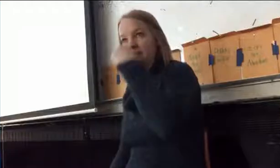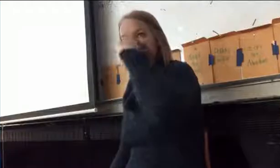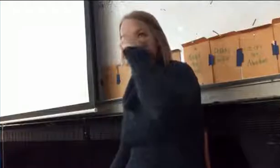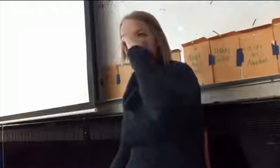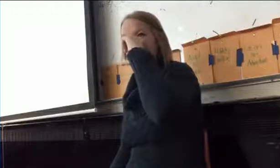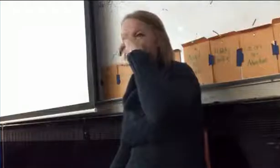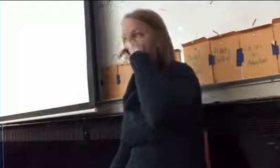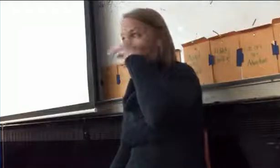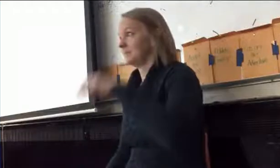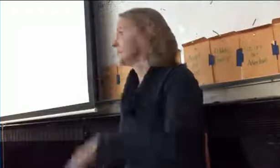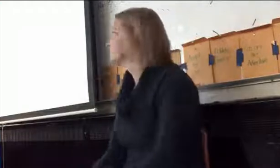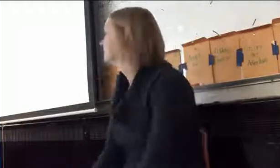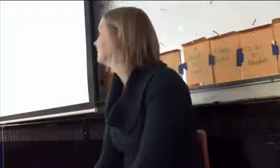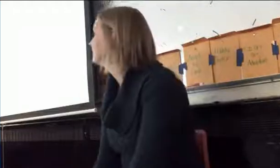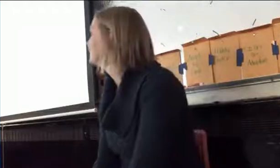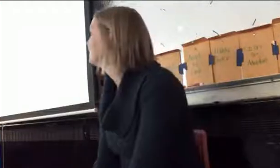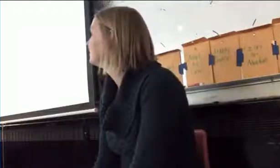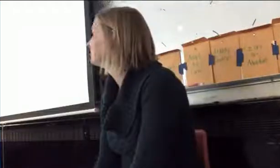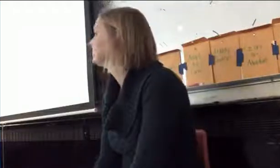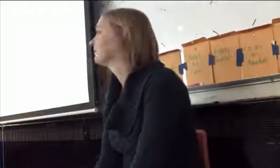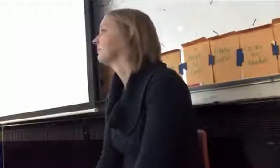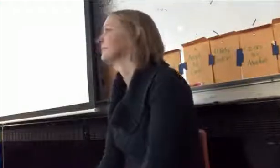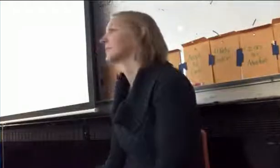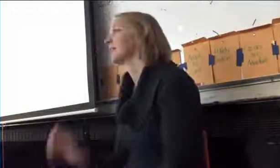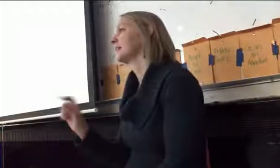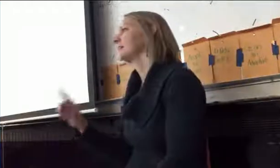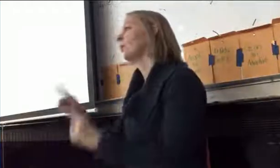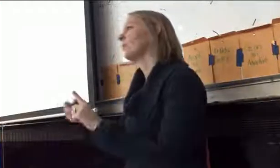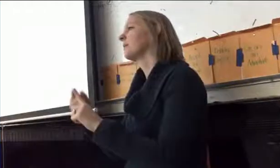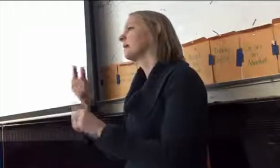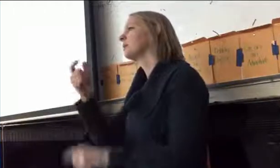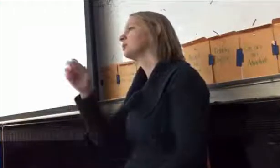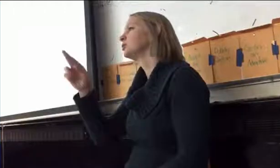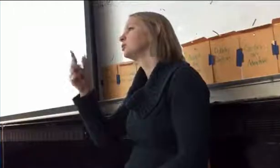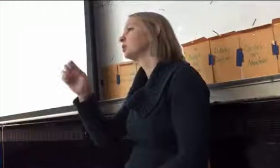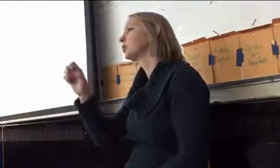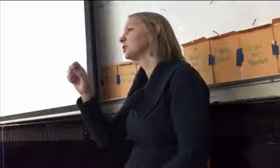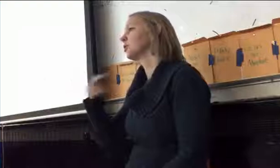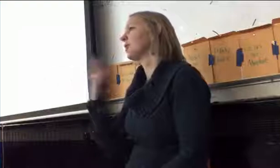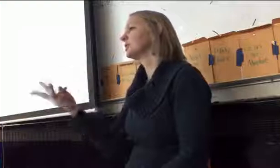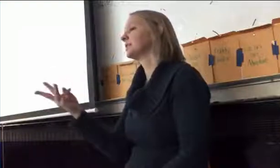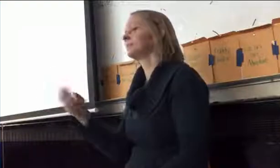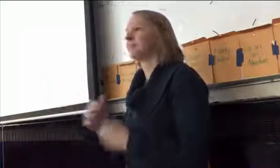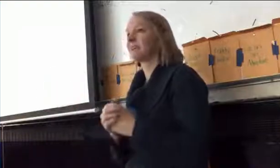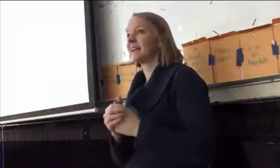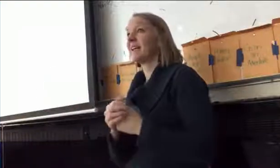Lincoln. Well, Abraham Lincoln only has like 2 photographs of him.